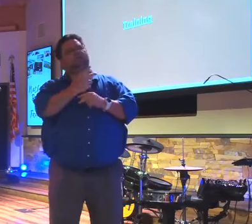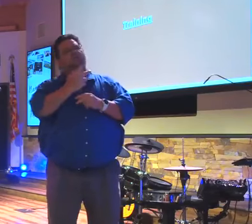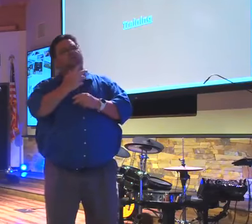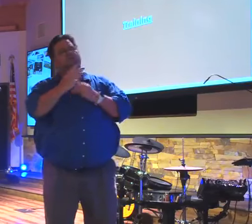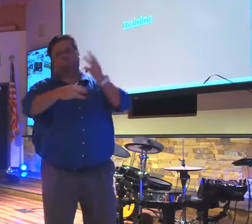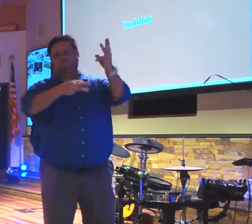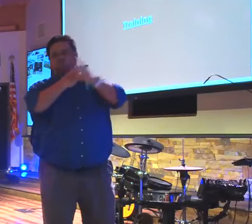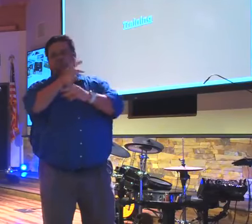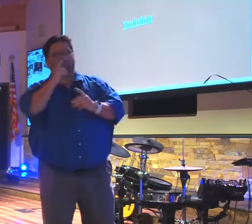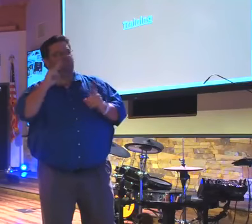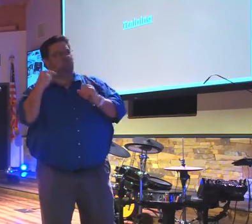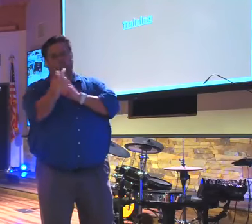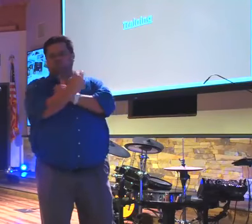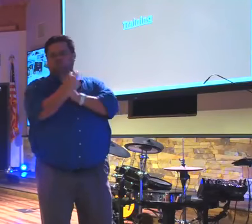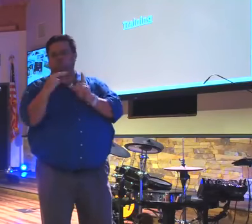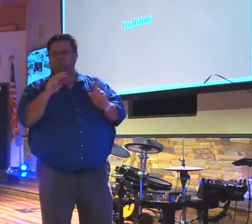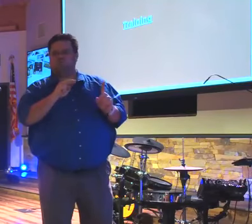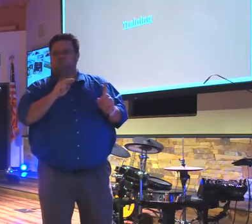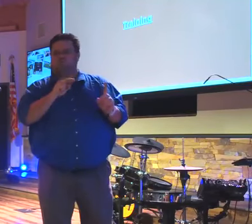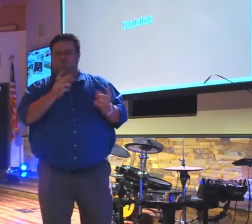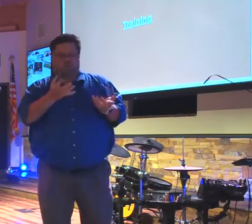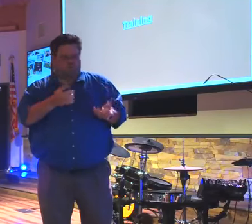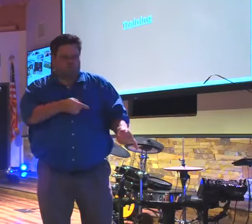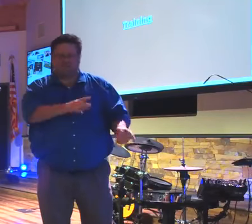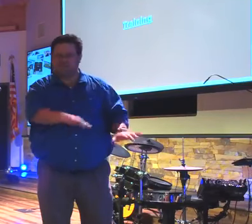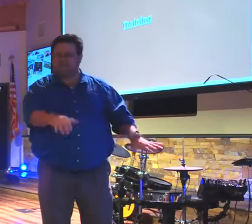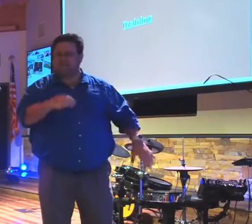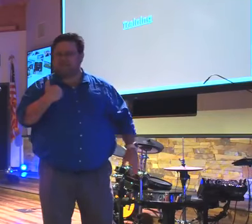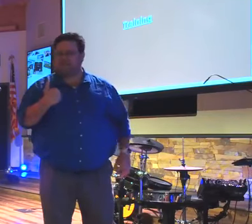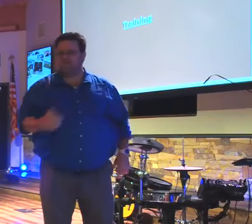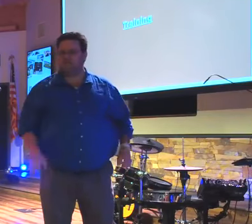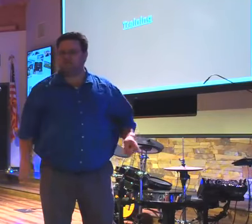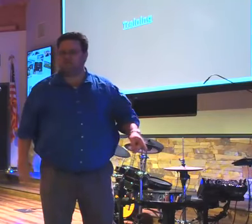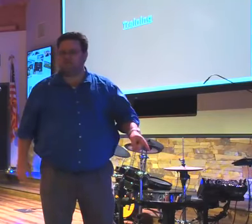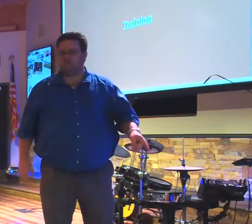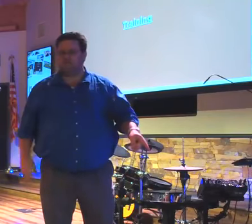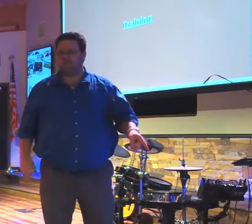going to have a worldview. What kind of worldview do you want them to have?